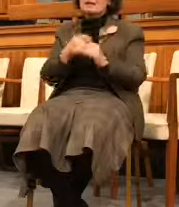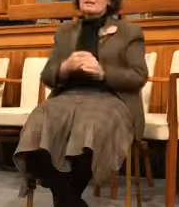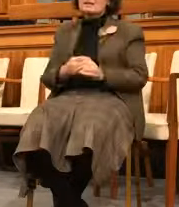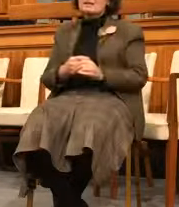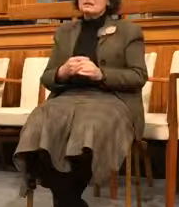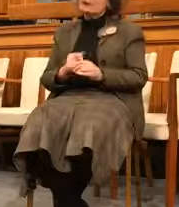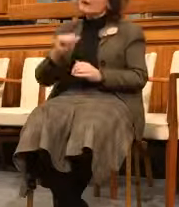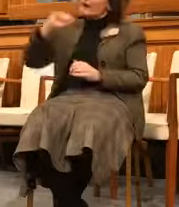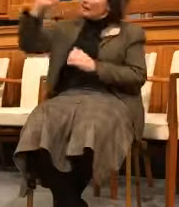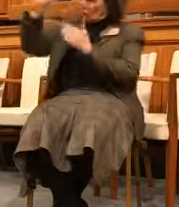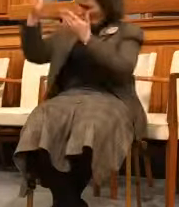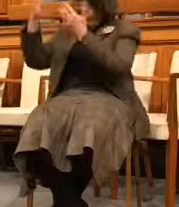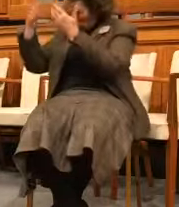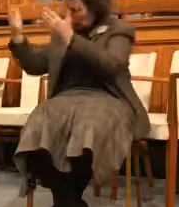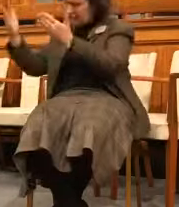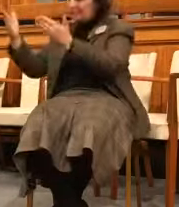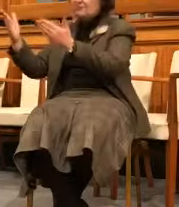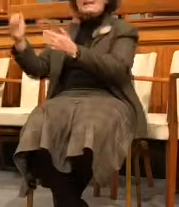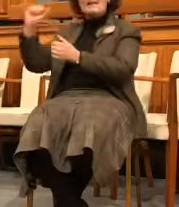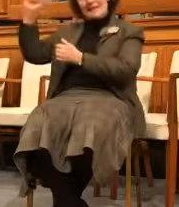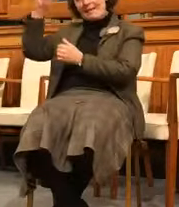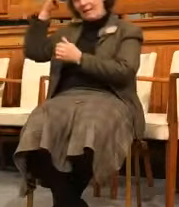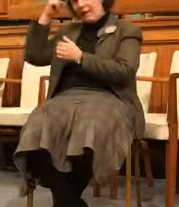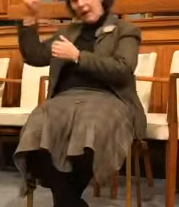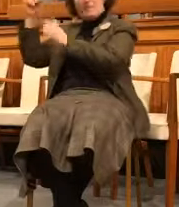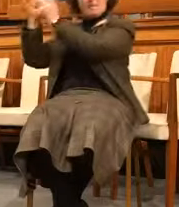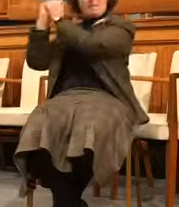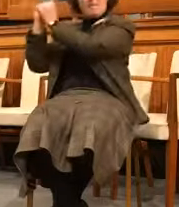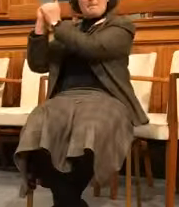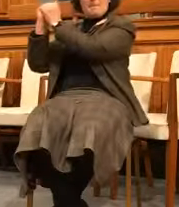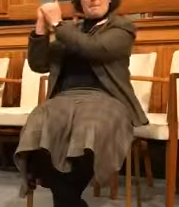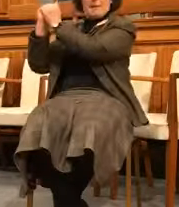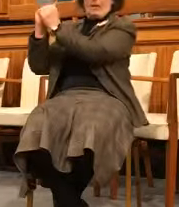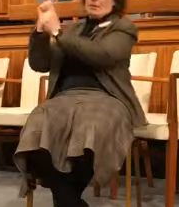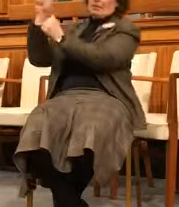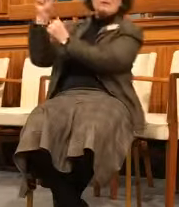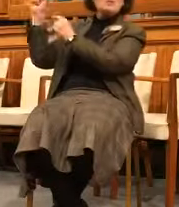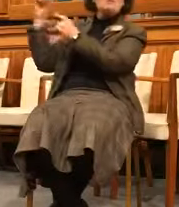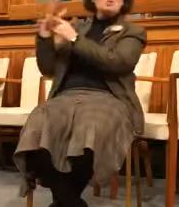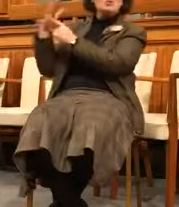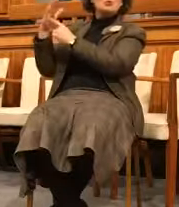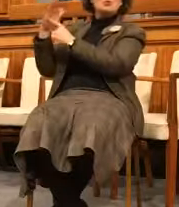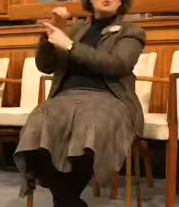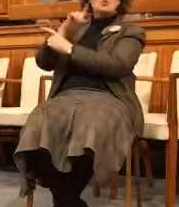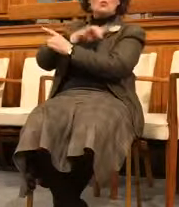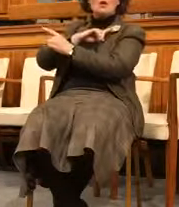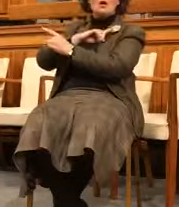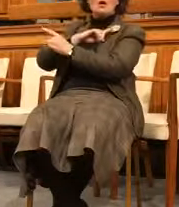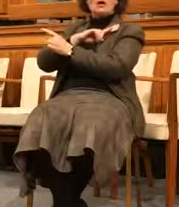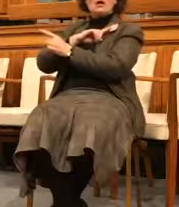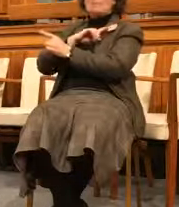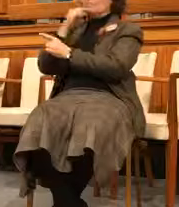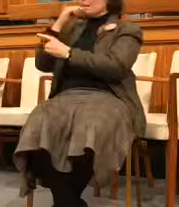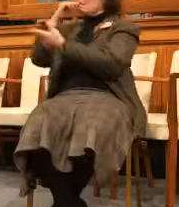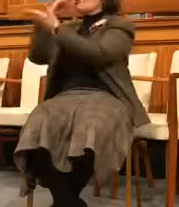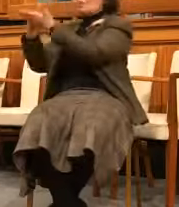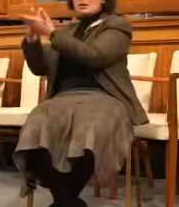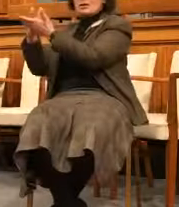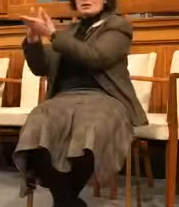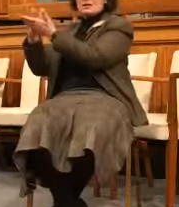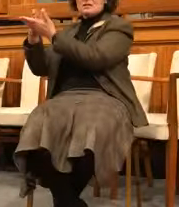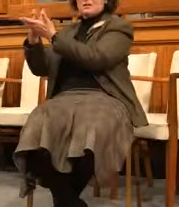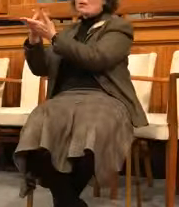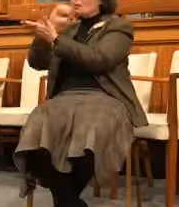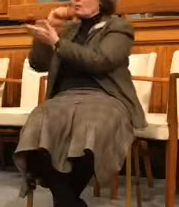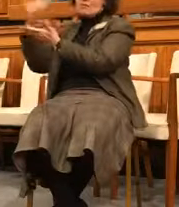honour and his name's at stake to save me from the burning lake. He's made a promise. He